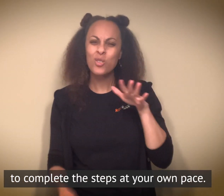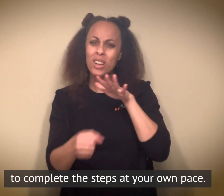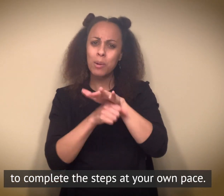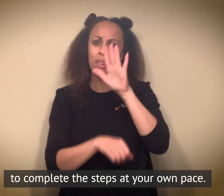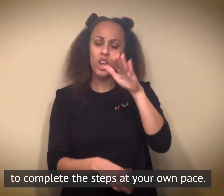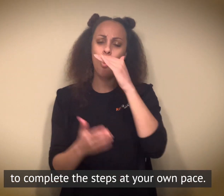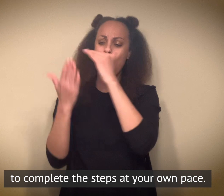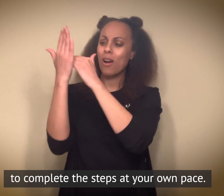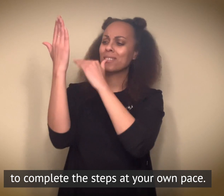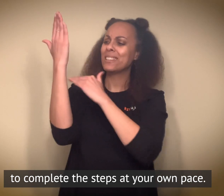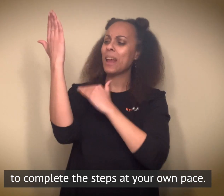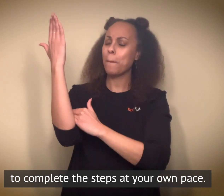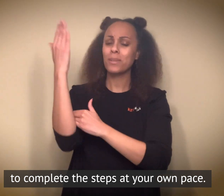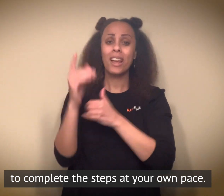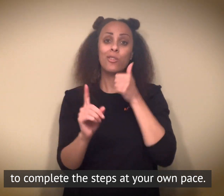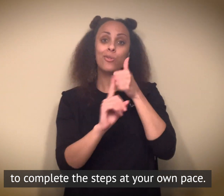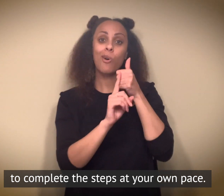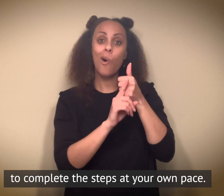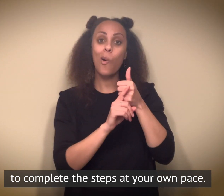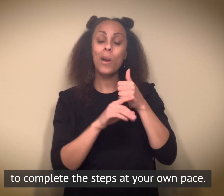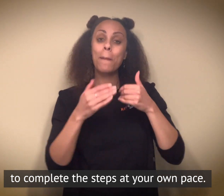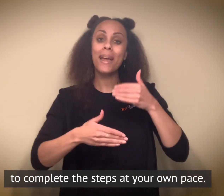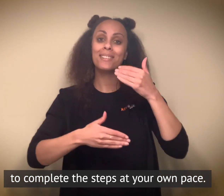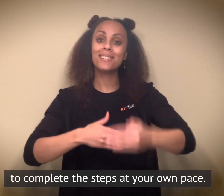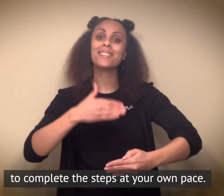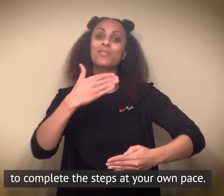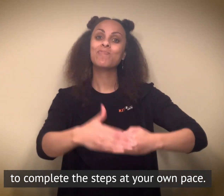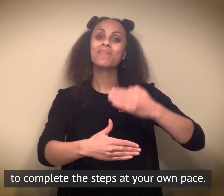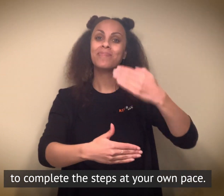any time to complete the steps at your own pace.